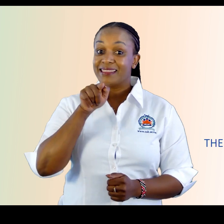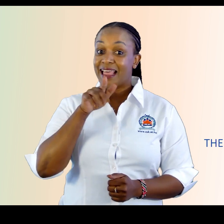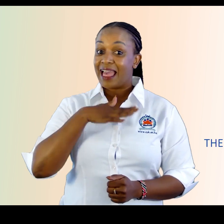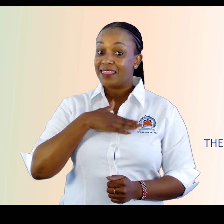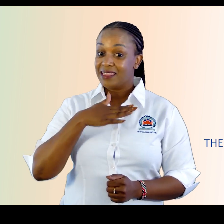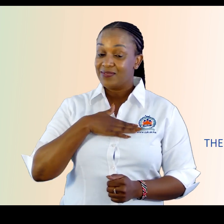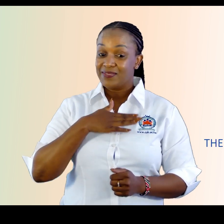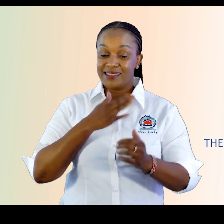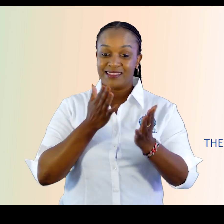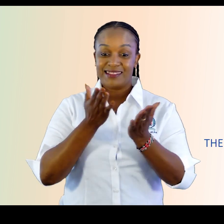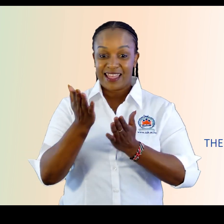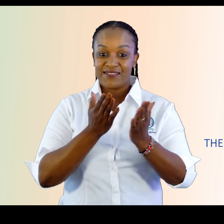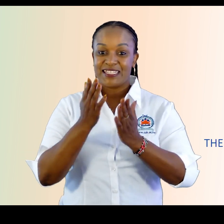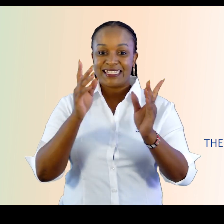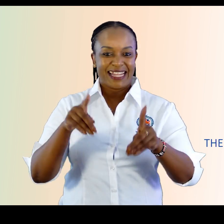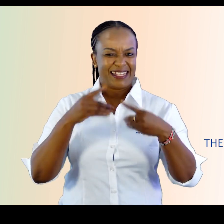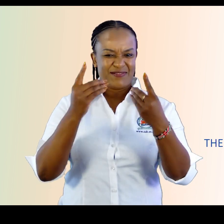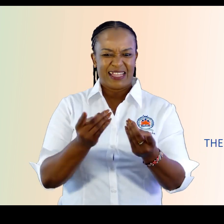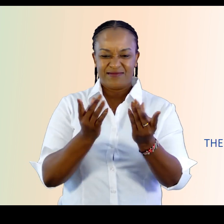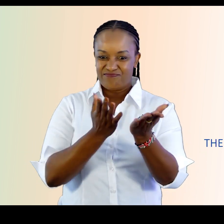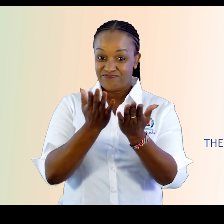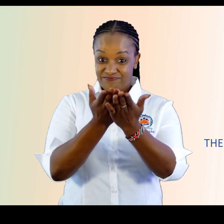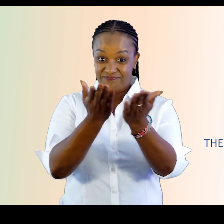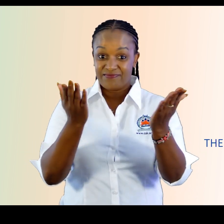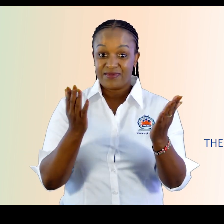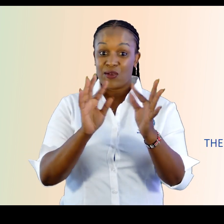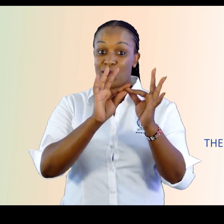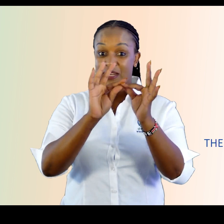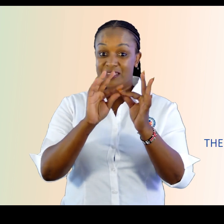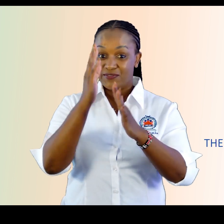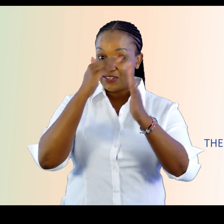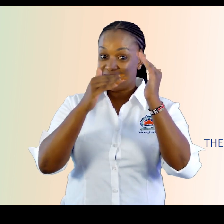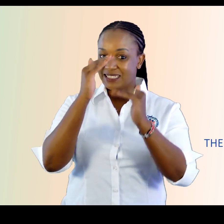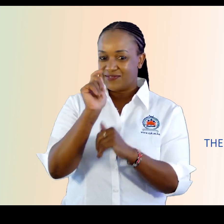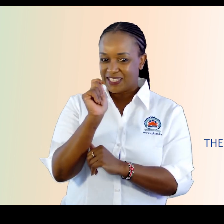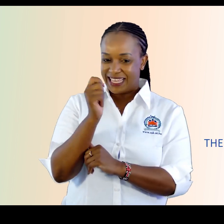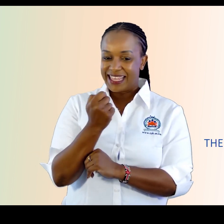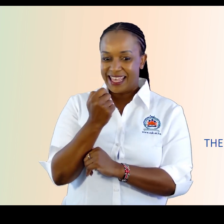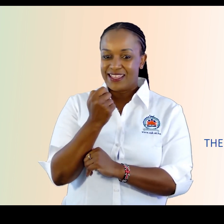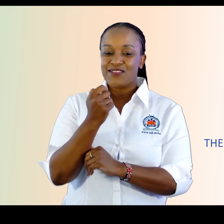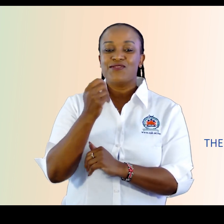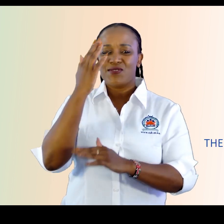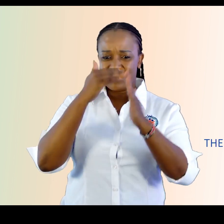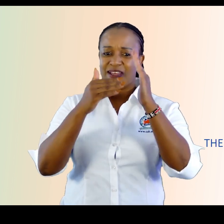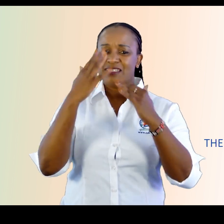This is a citizen service delivery charter for the Cooperative University of Kenya, University Health